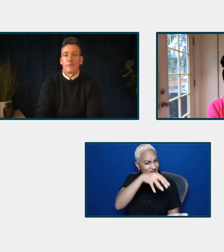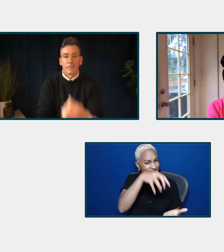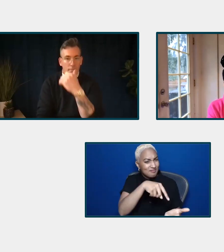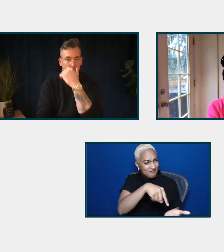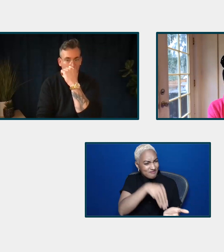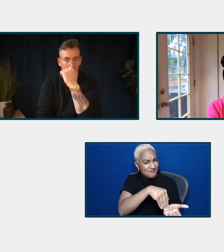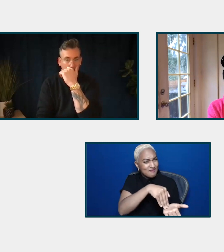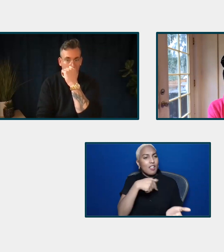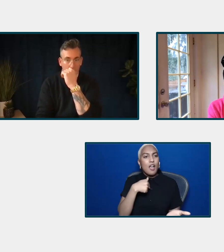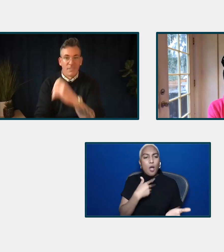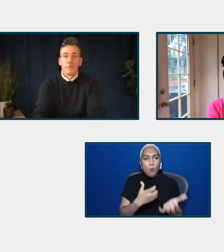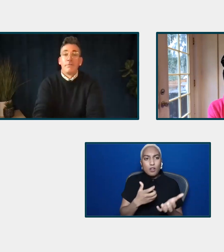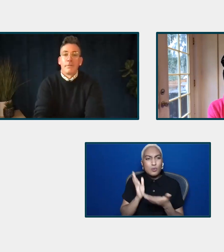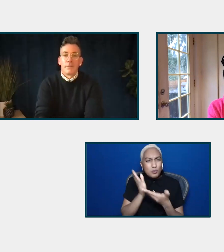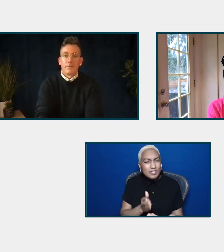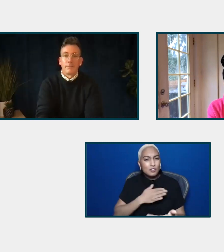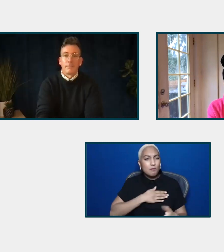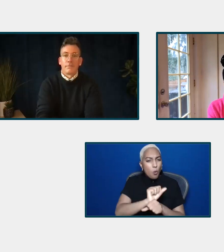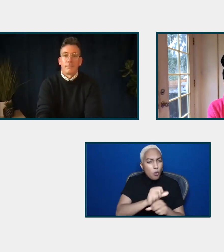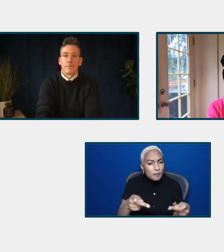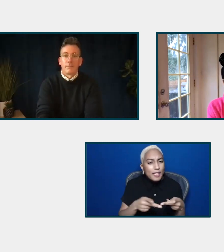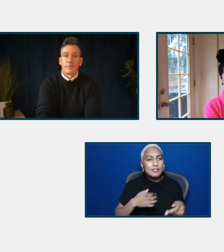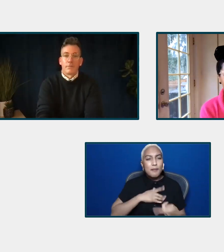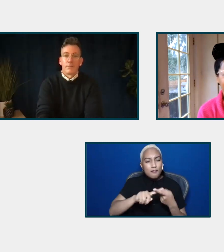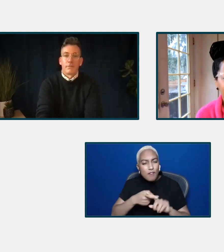step, and a second and a third?